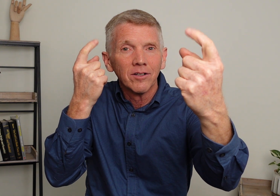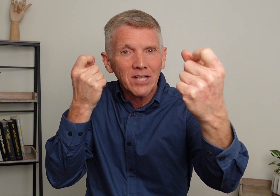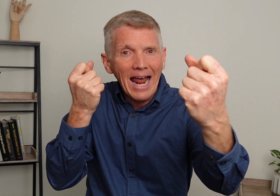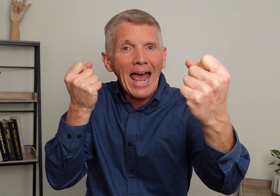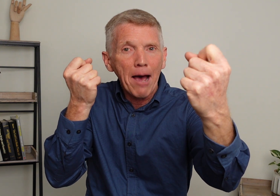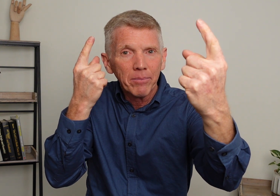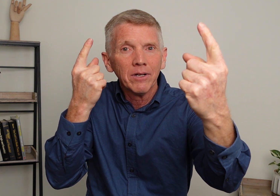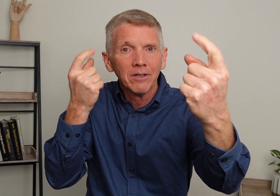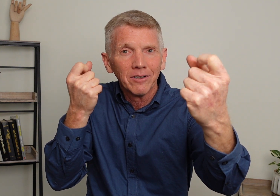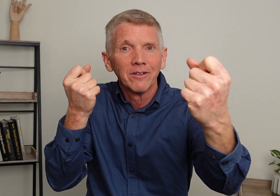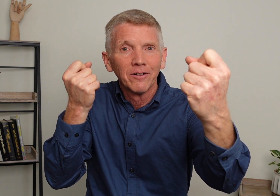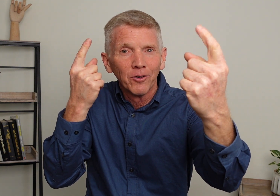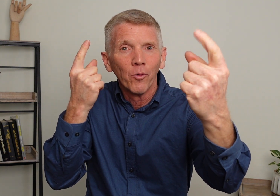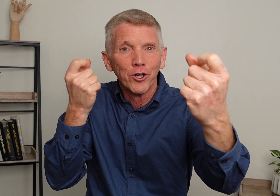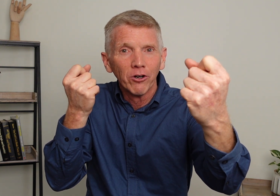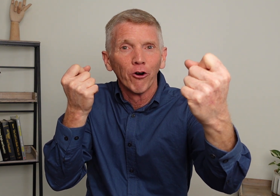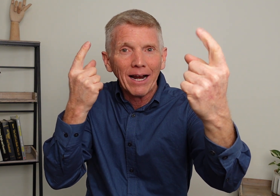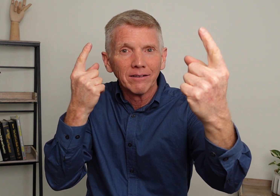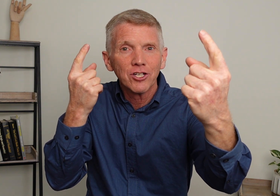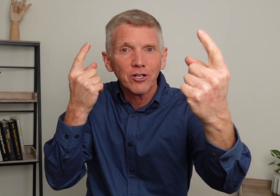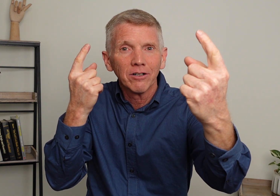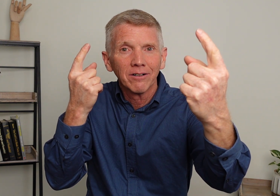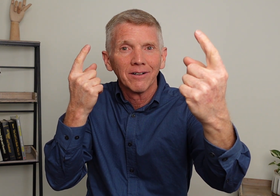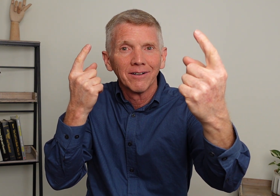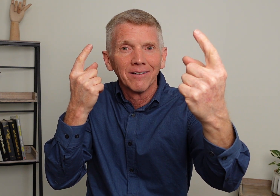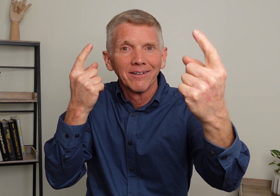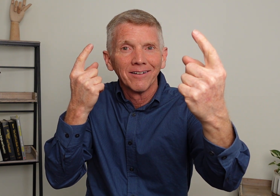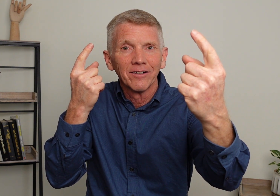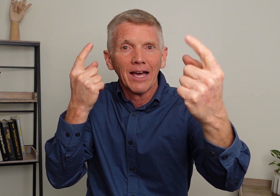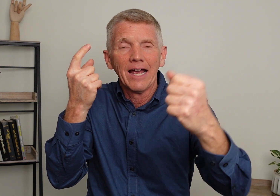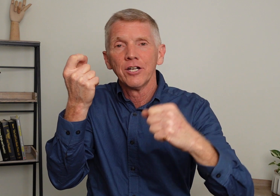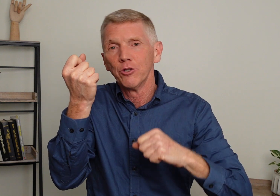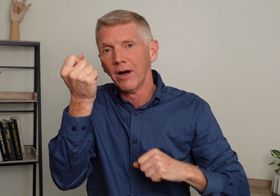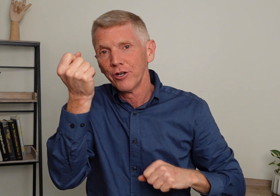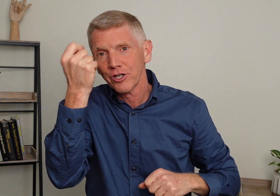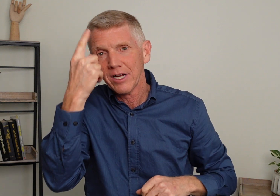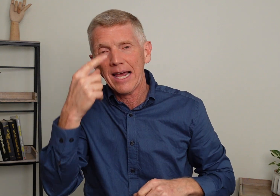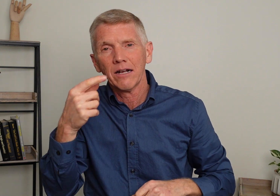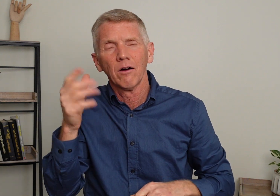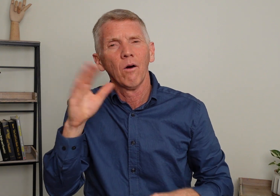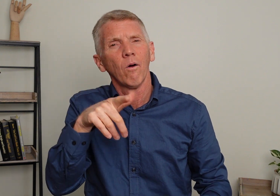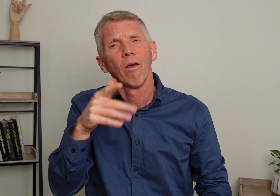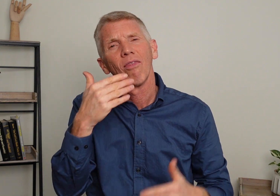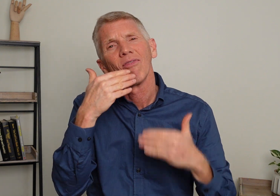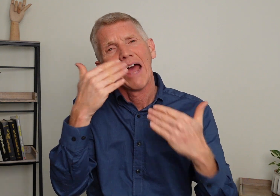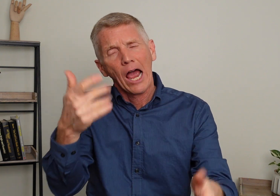that happen when you're a great listener? Okay? To understand, oh,